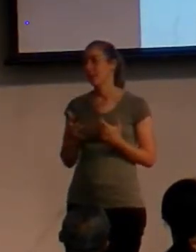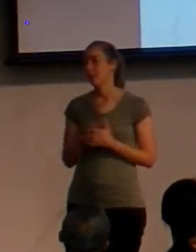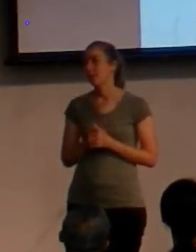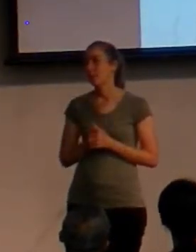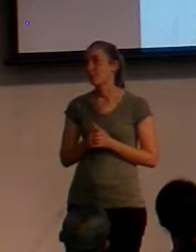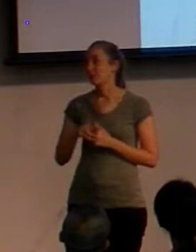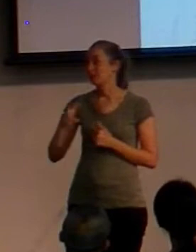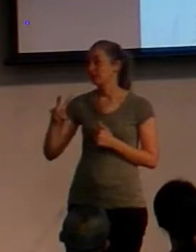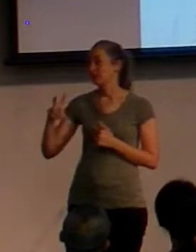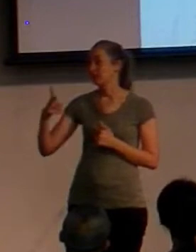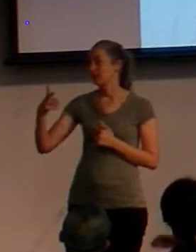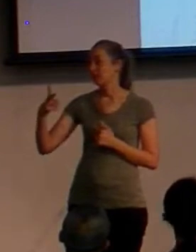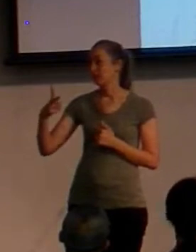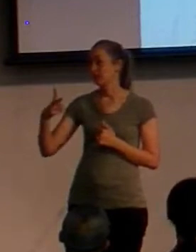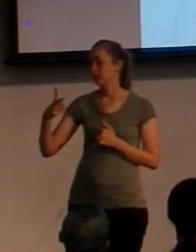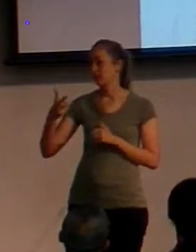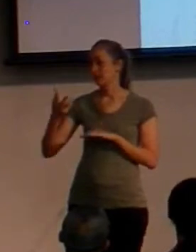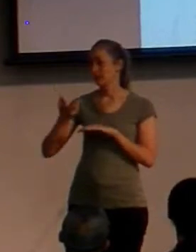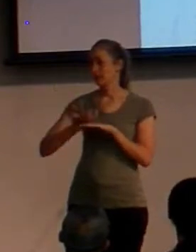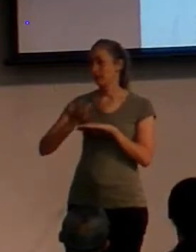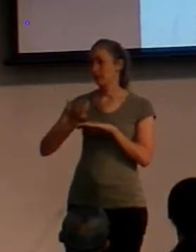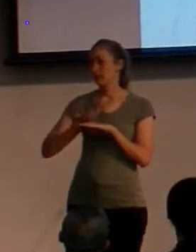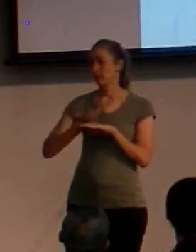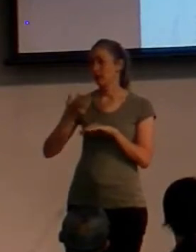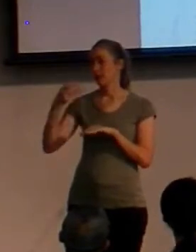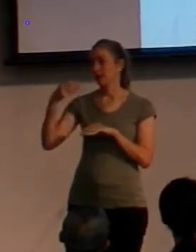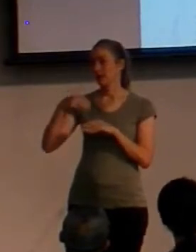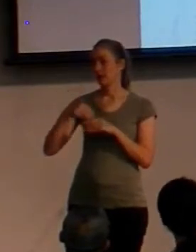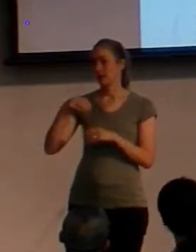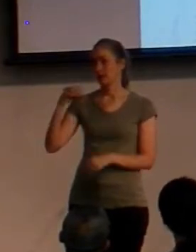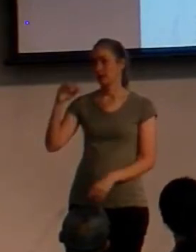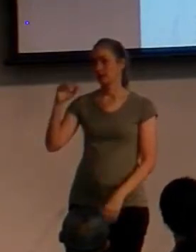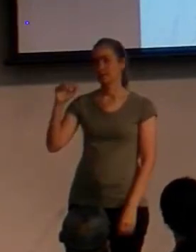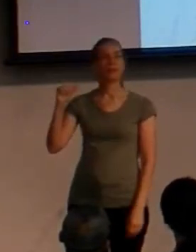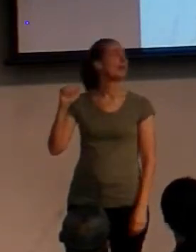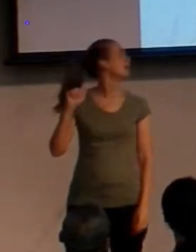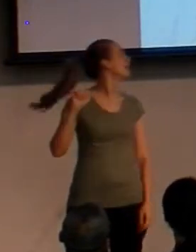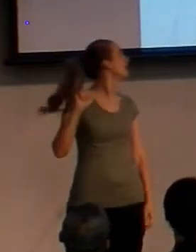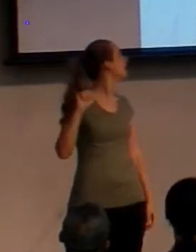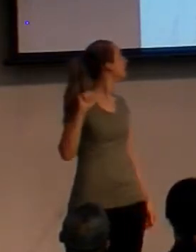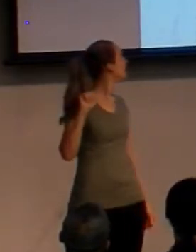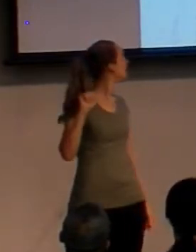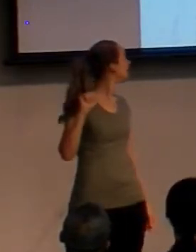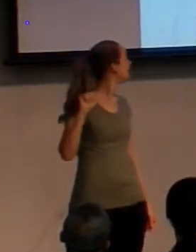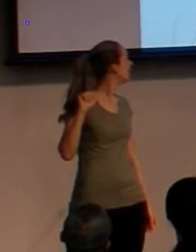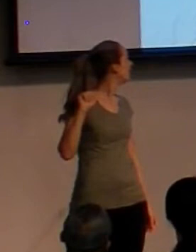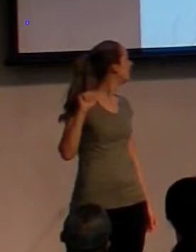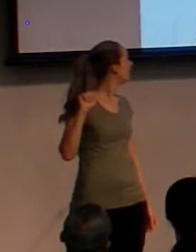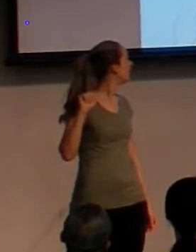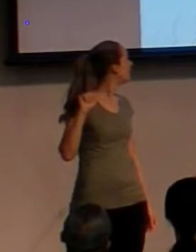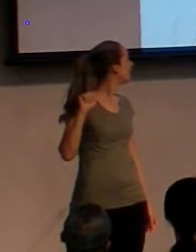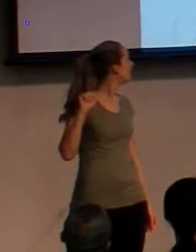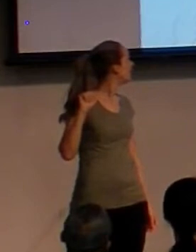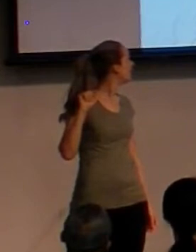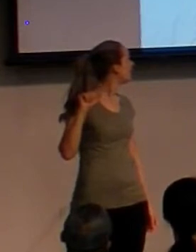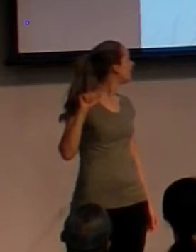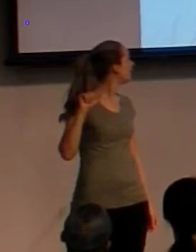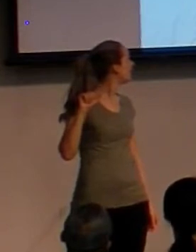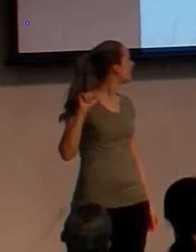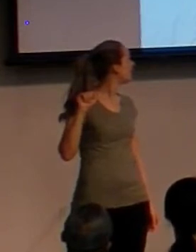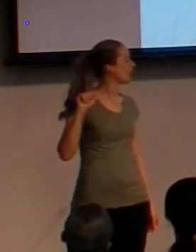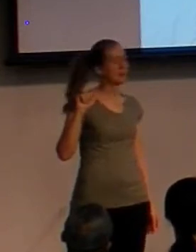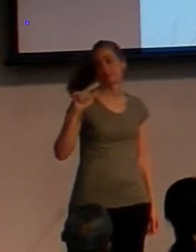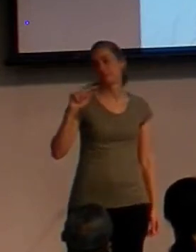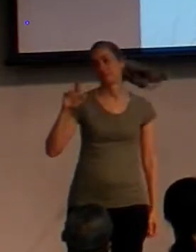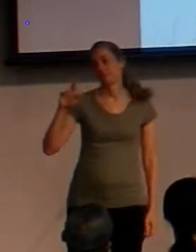The second campaign was held in Pagueirinha refugee camp. You can see it way up at the top there.